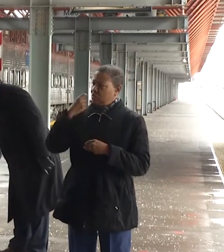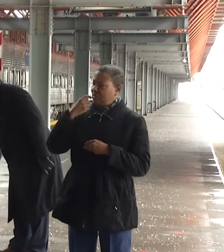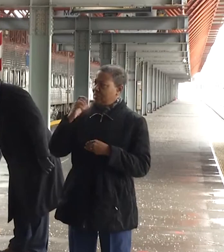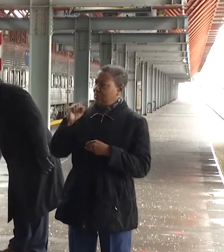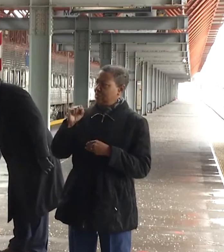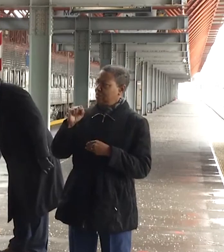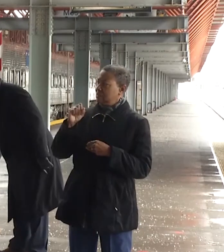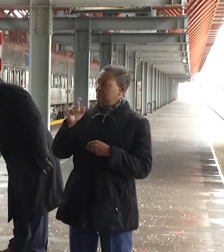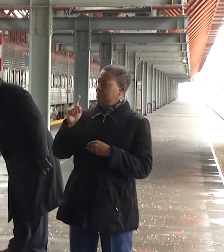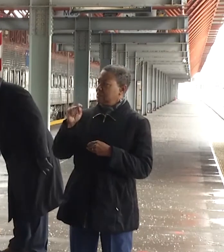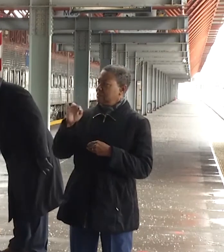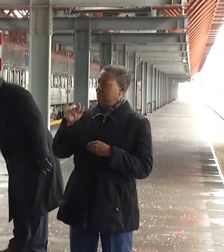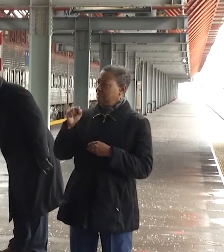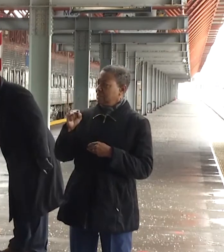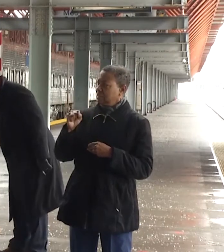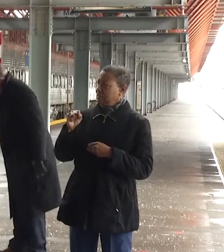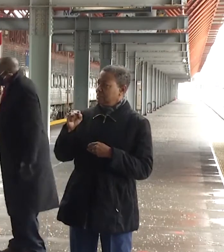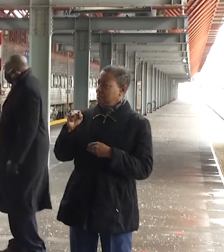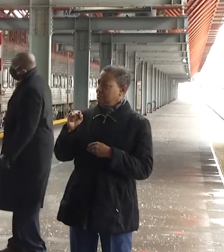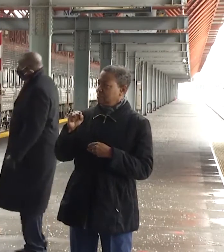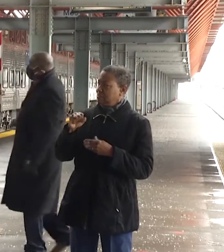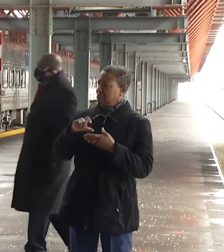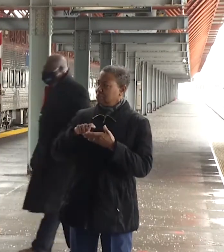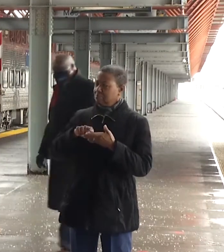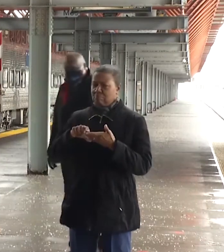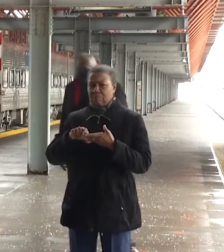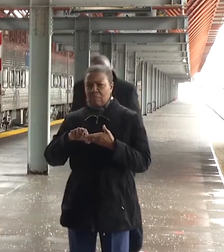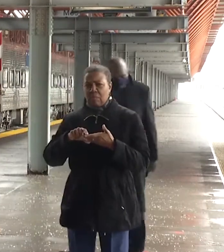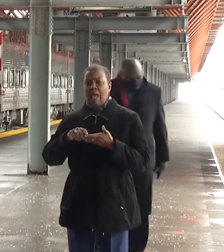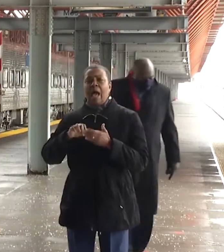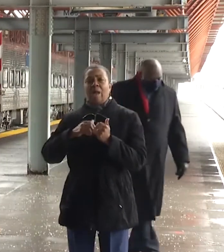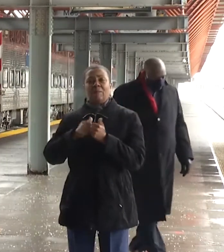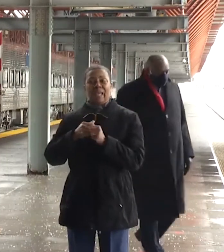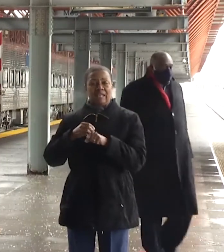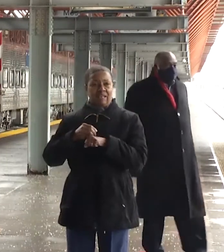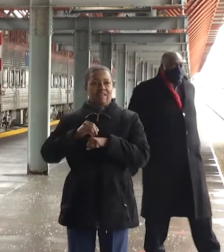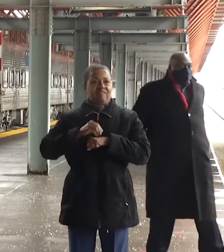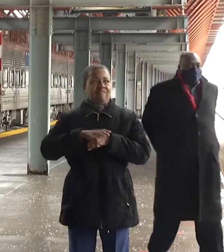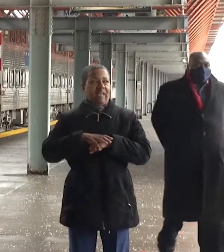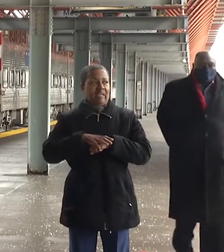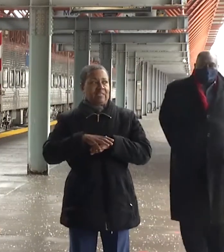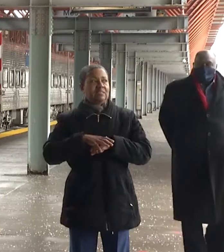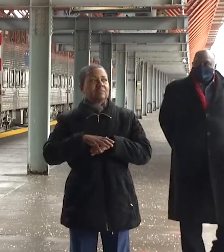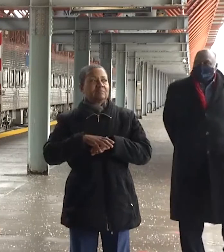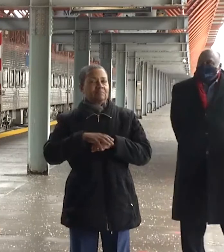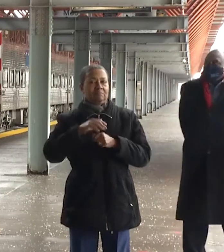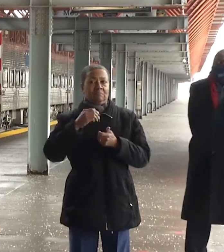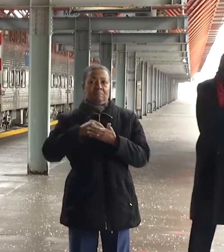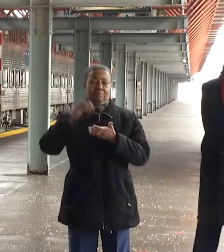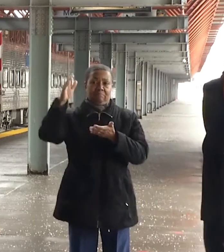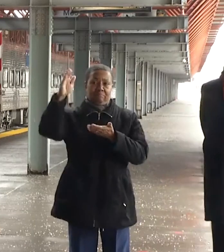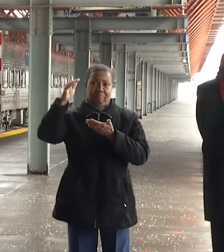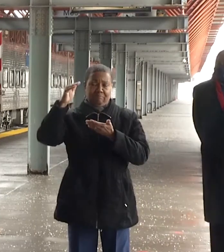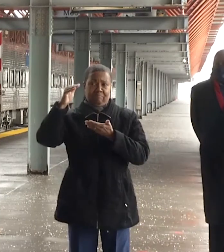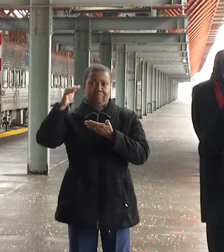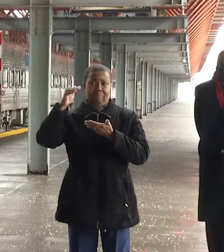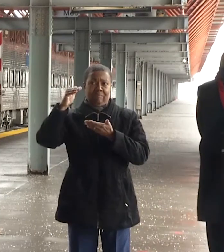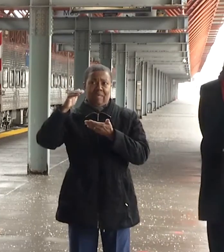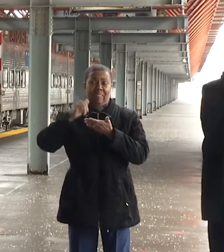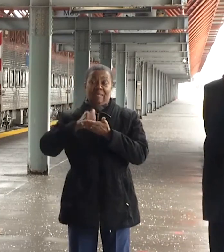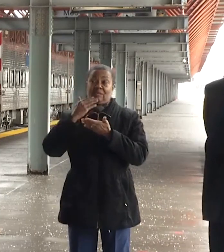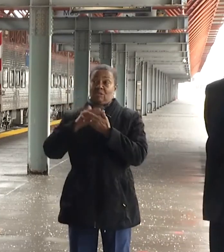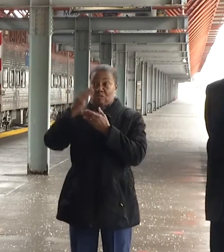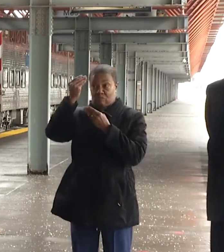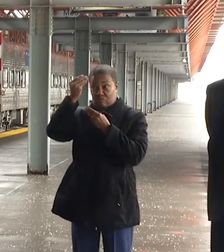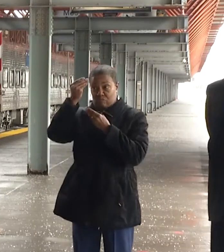FACE's prospects, okay? What impact has the latest stimulus package had? Well, obviously, it's very, very, very good news from